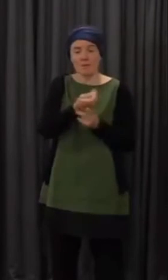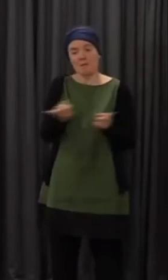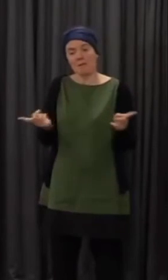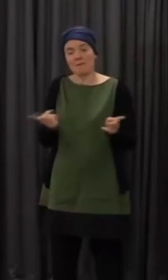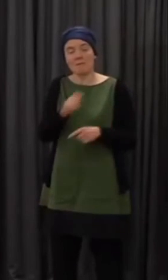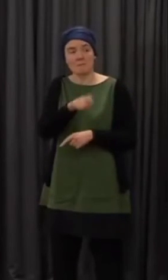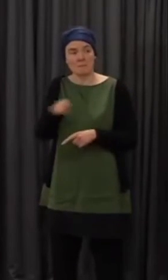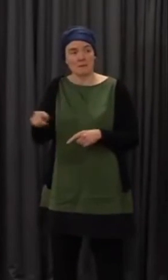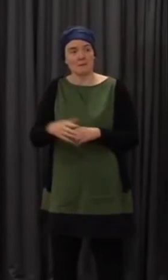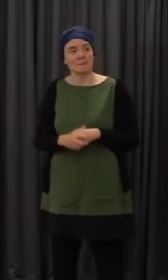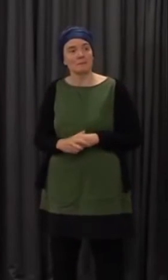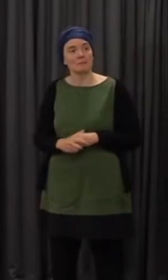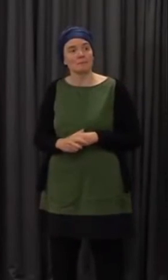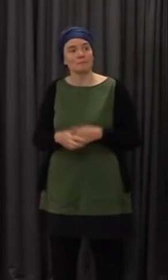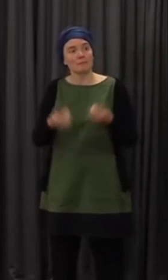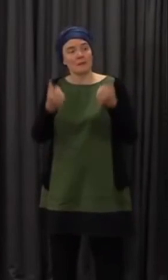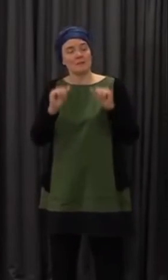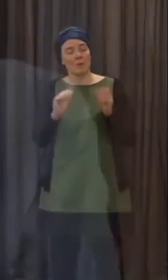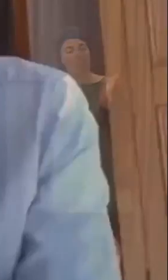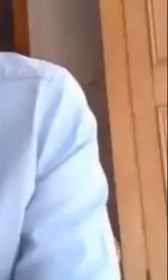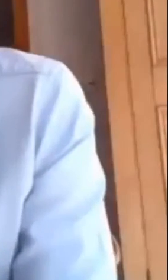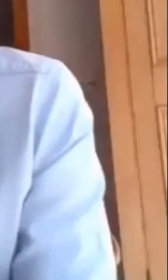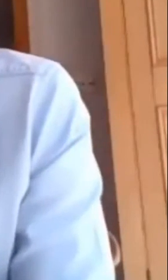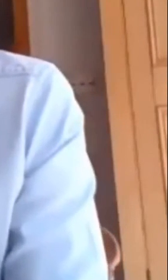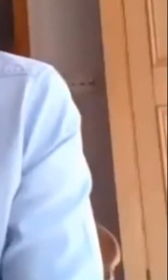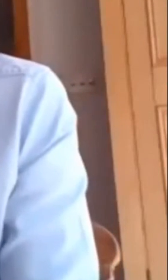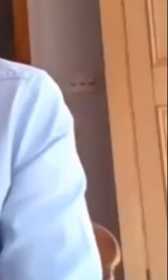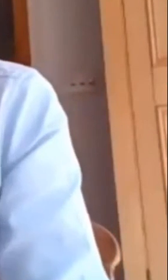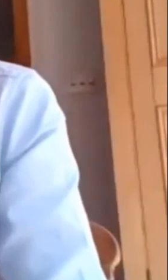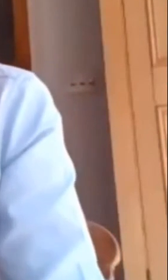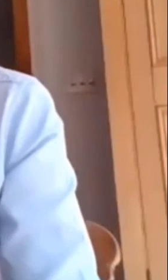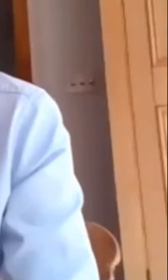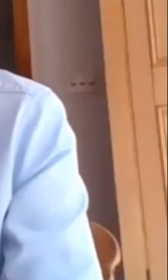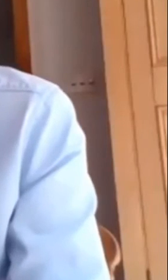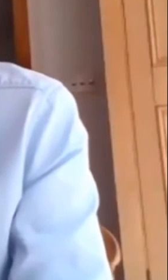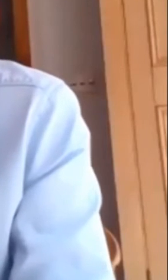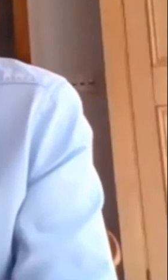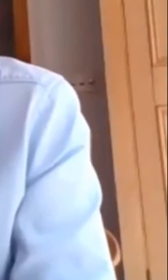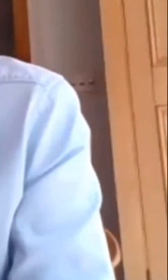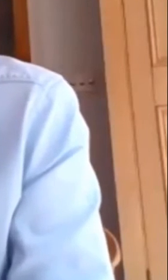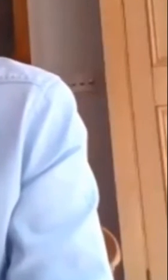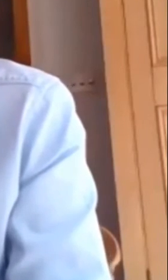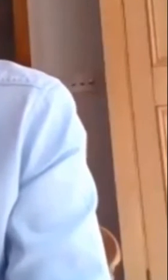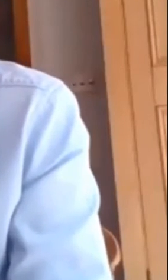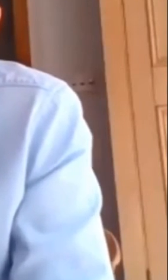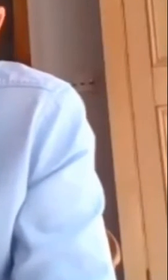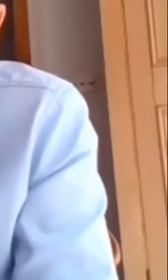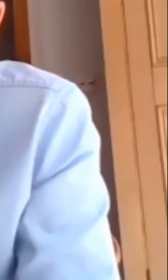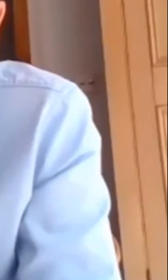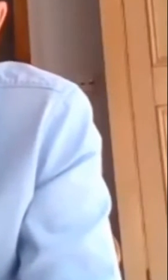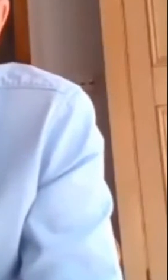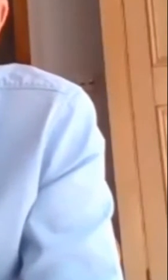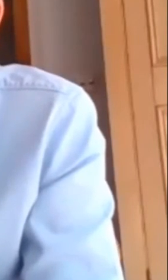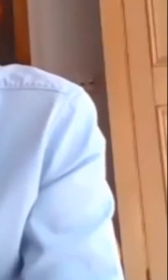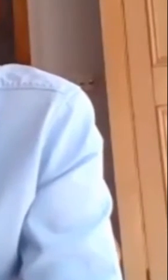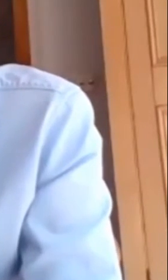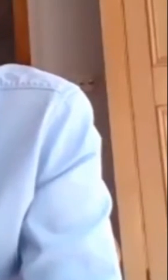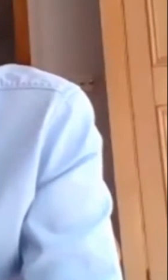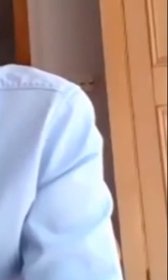Mark Hutchins, 5 lines. Thank you, First Minister. If I can just expand on Felicity's question about the return to